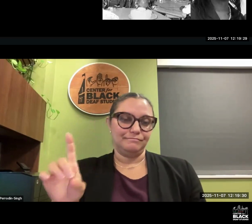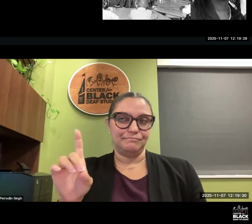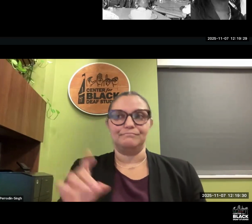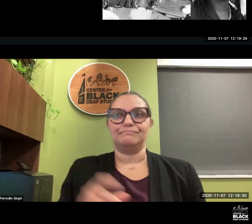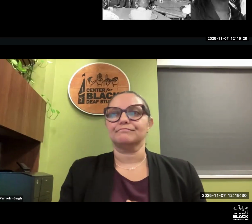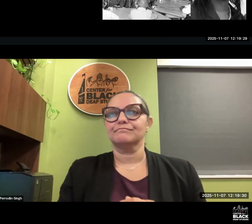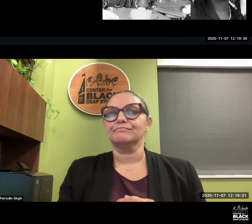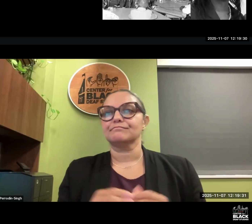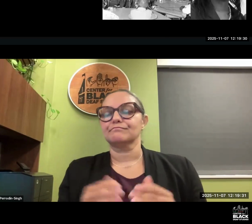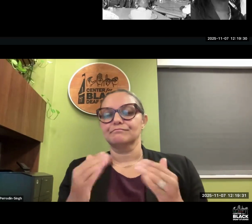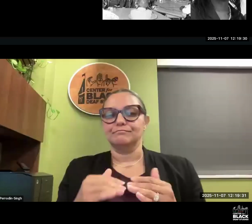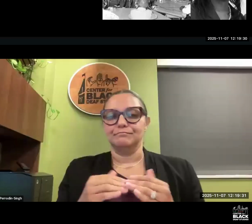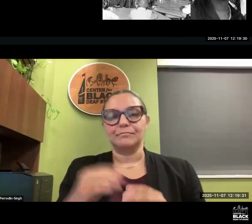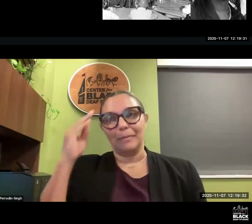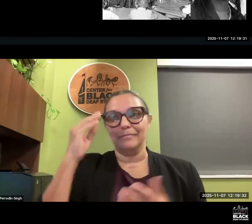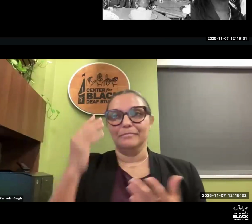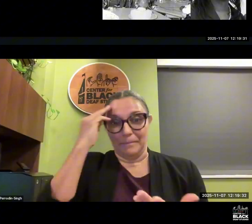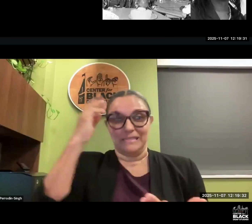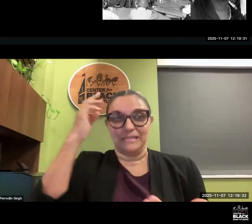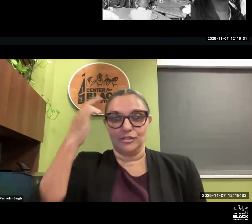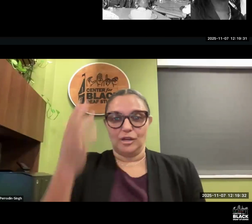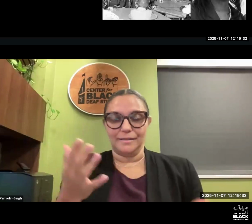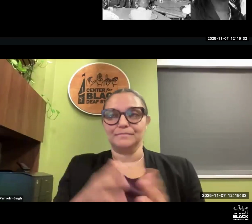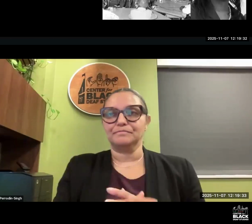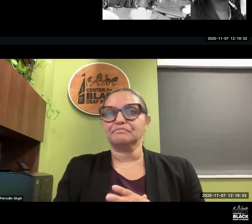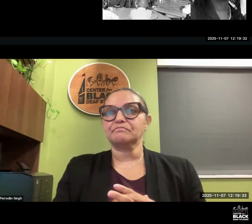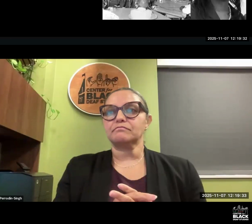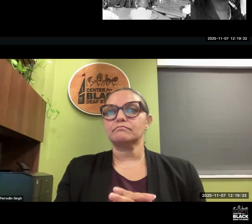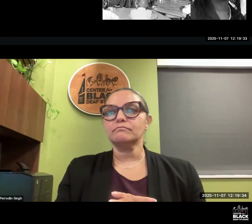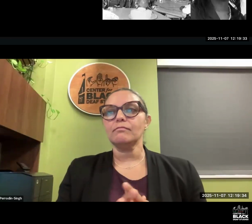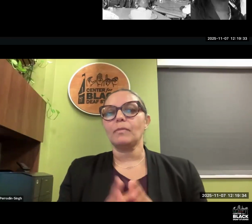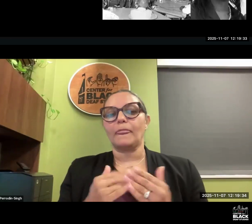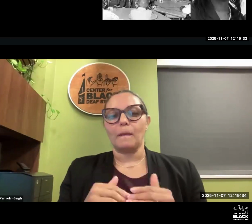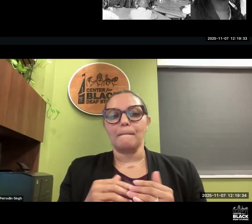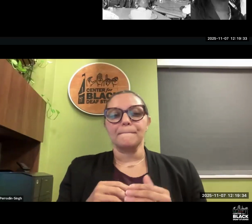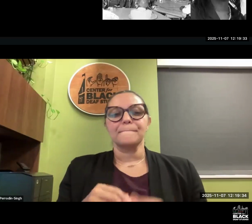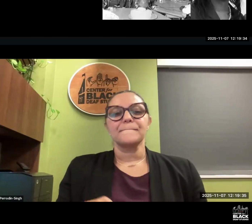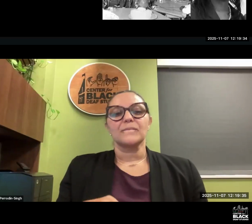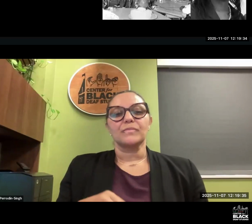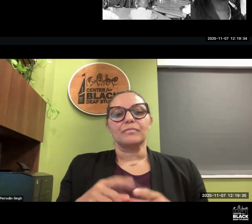classified Black deaf children as mentally retarded.